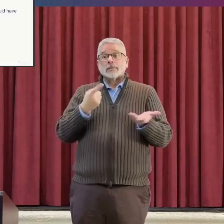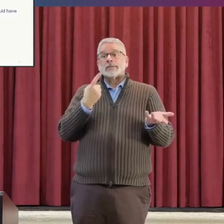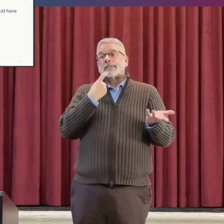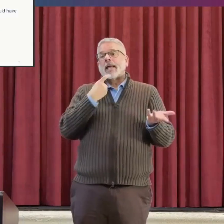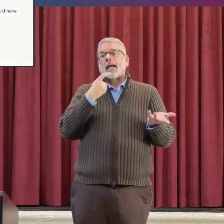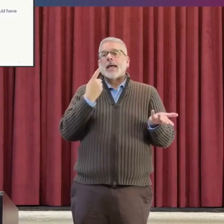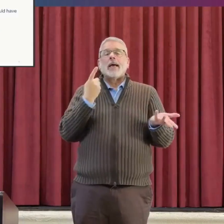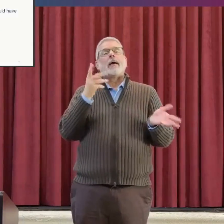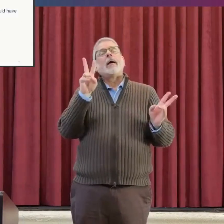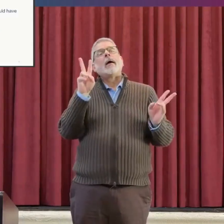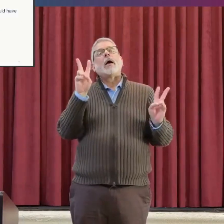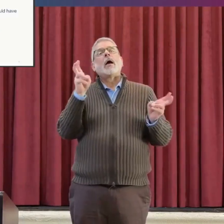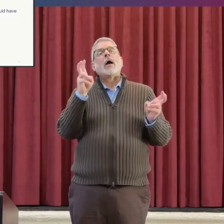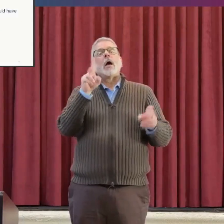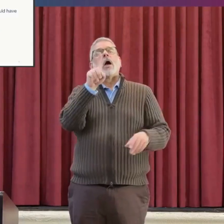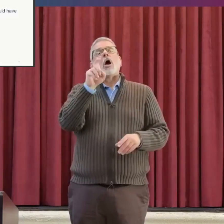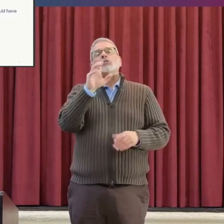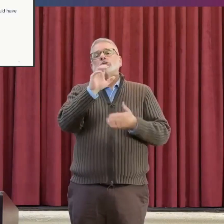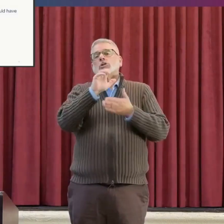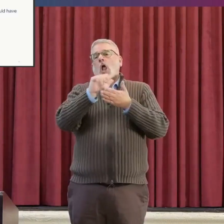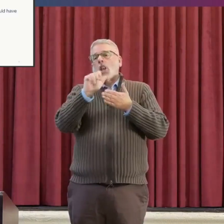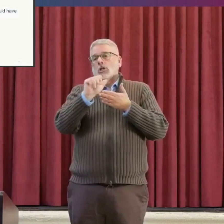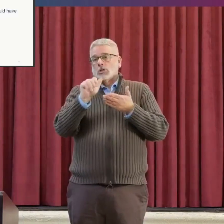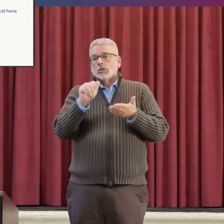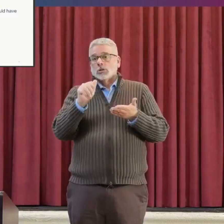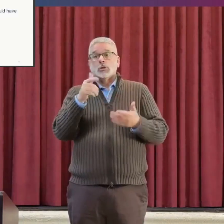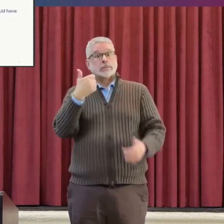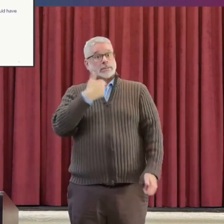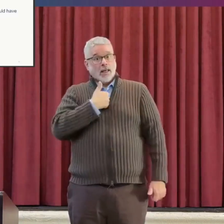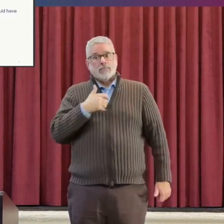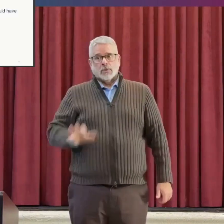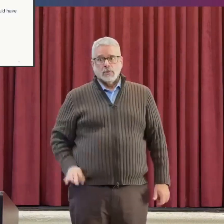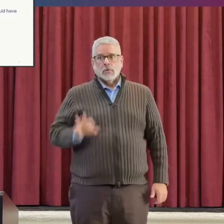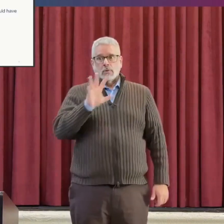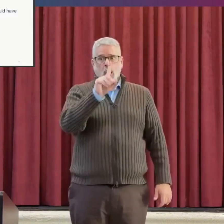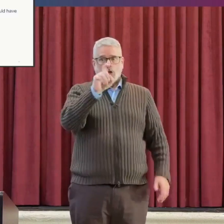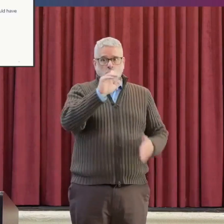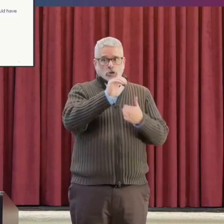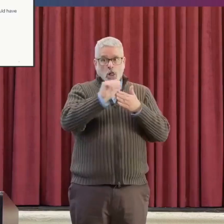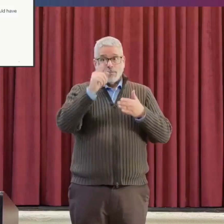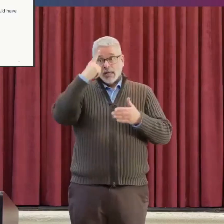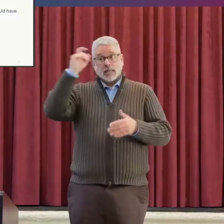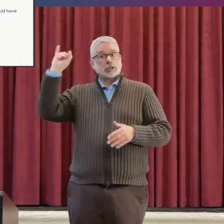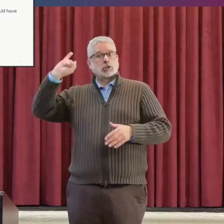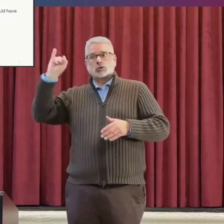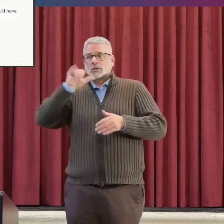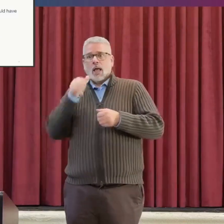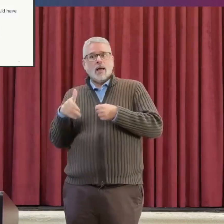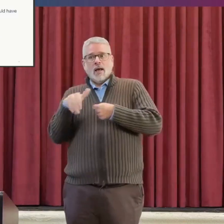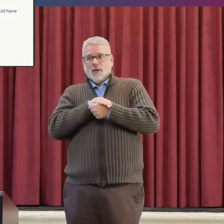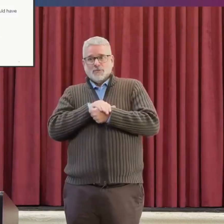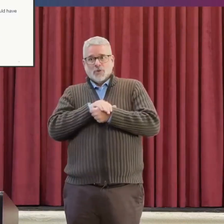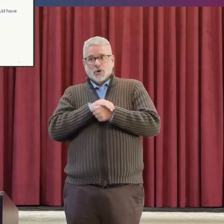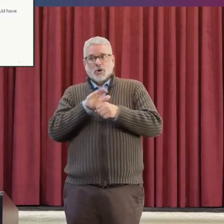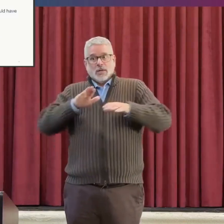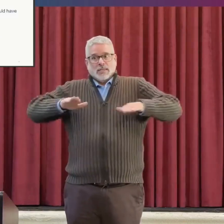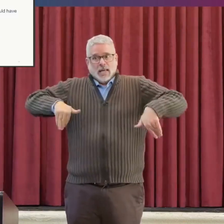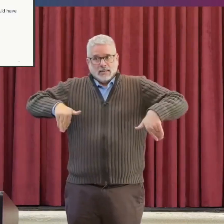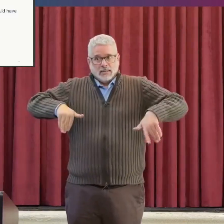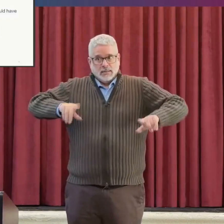$100. You must pay $100 out of pocket because insurance is not covering you yet.